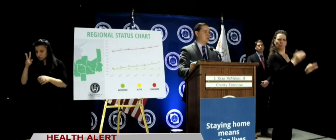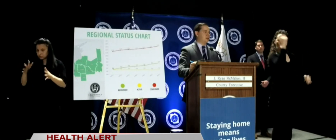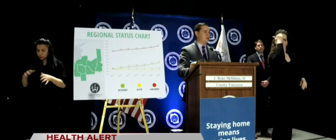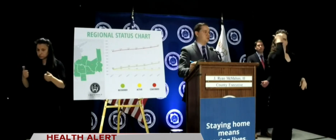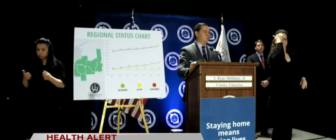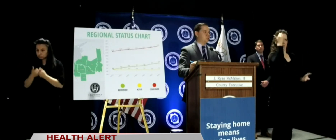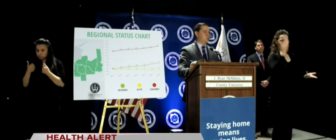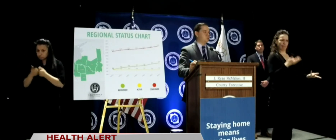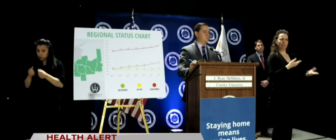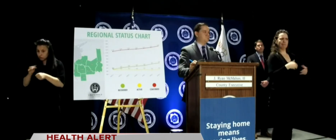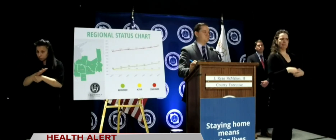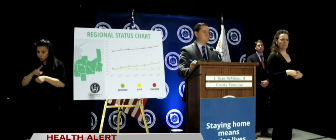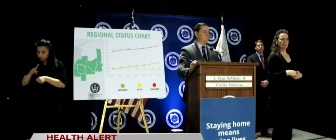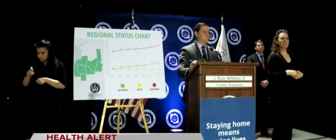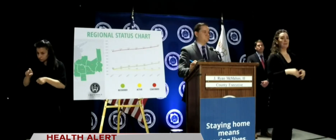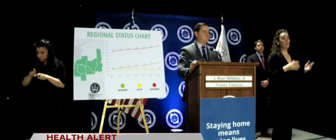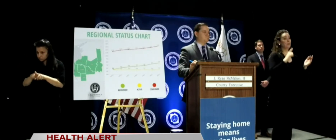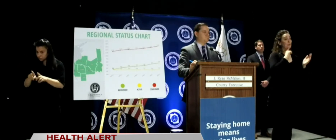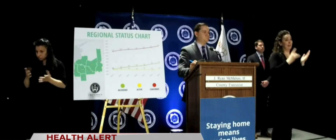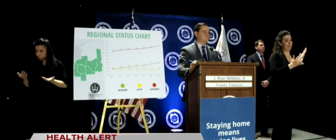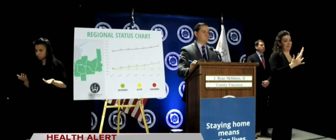future as technology improves.